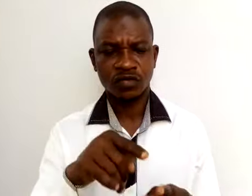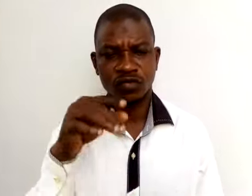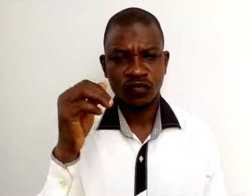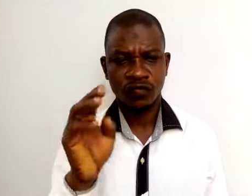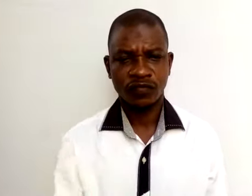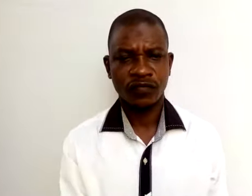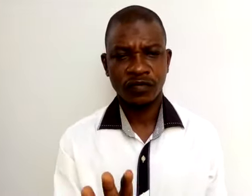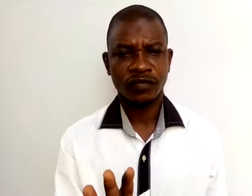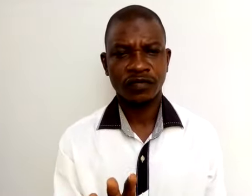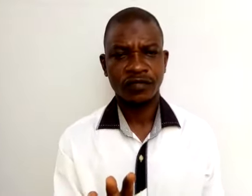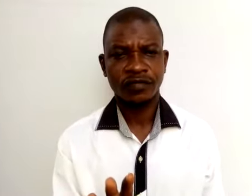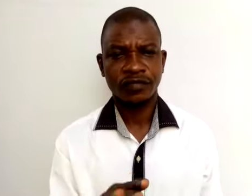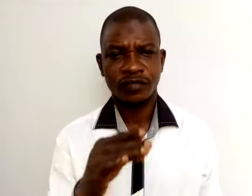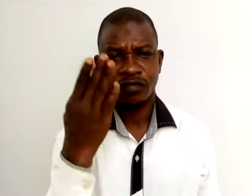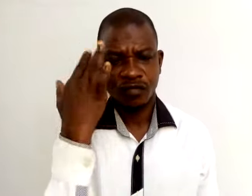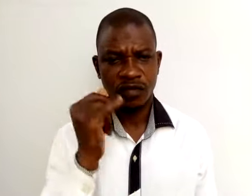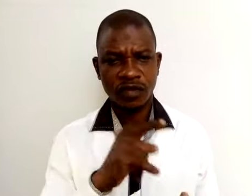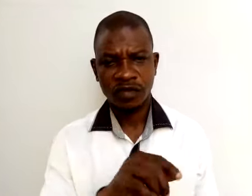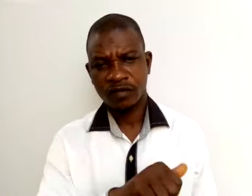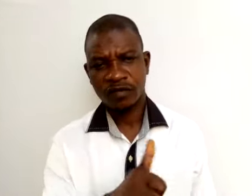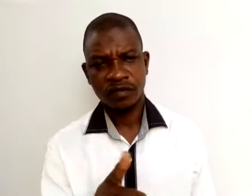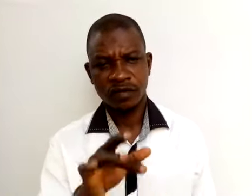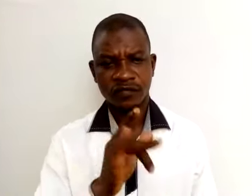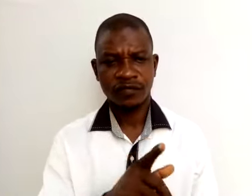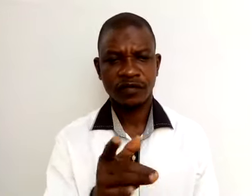4, while other factors